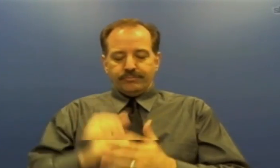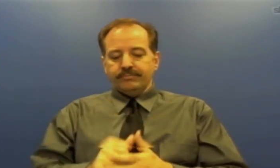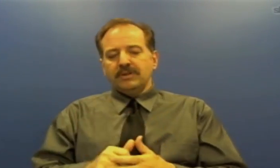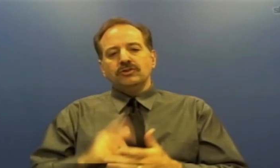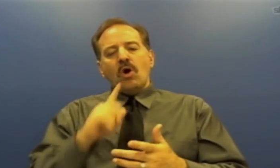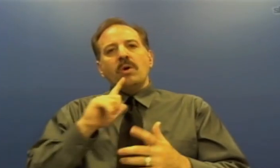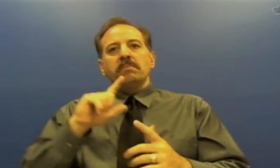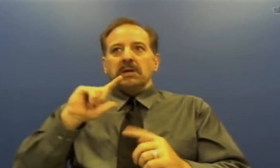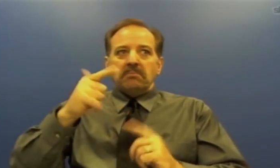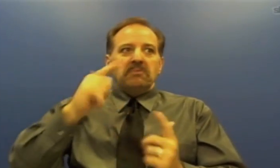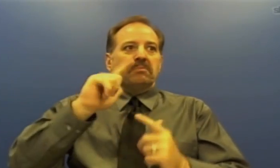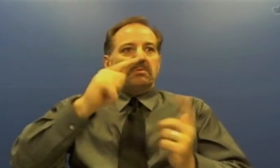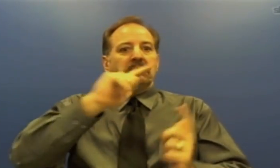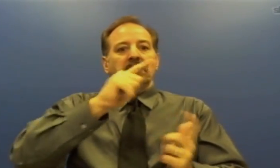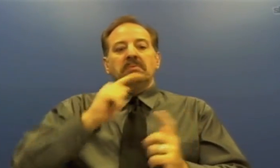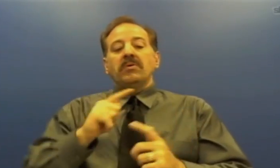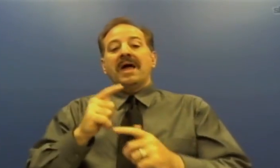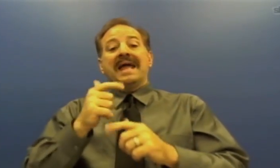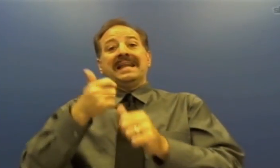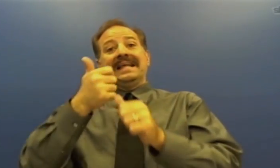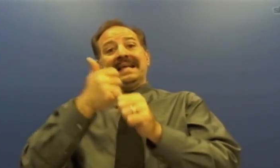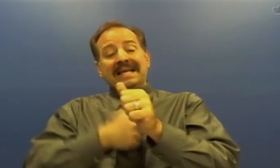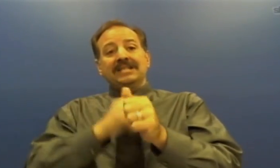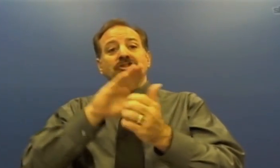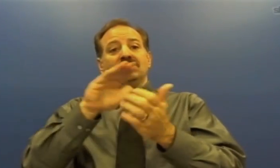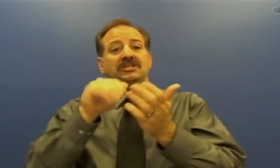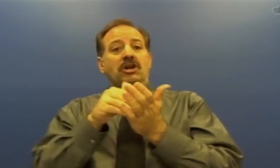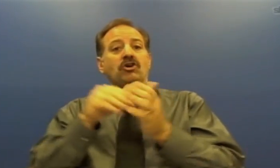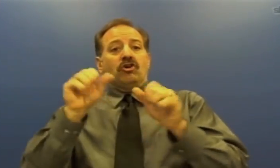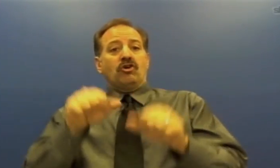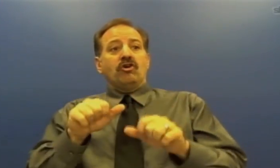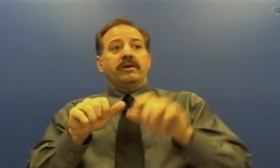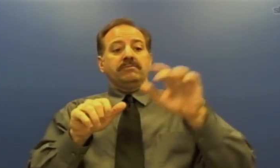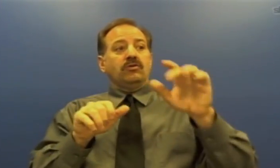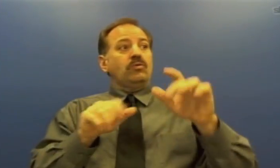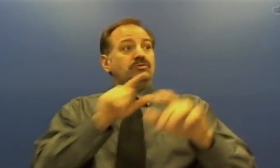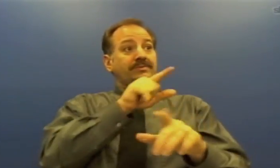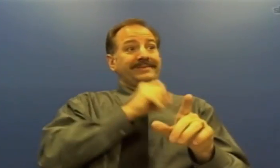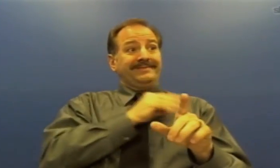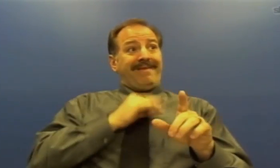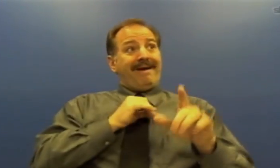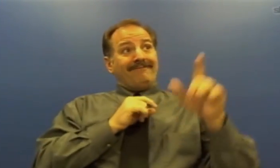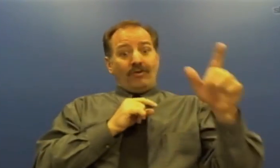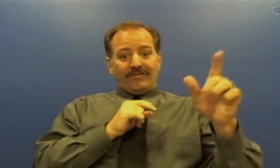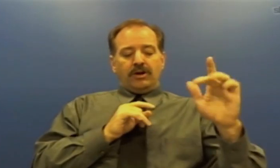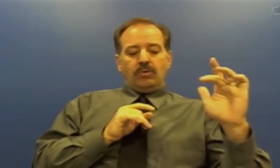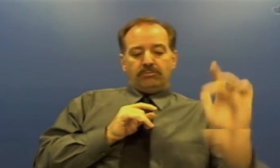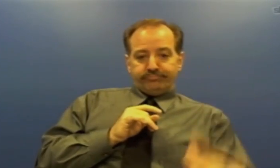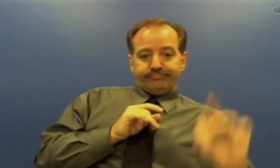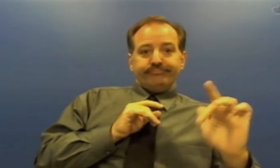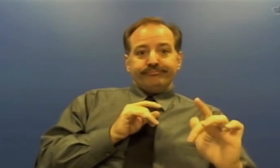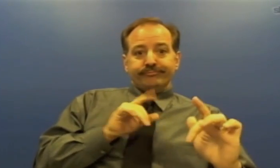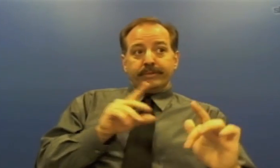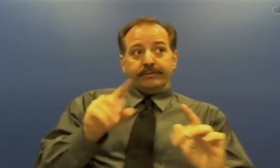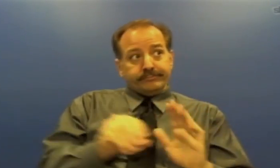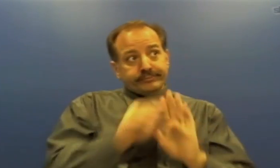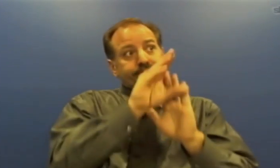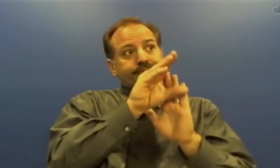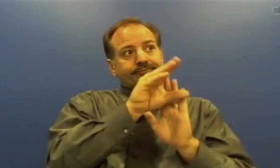Paul Center. So we would do this kind of exchange throughout the entire meeting. And each center where they had a deaf staff member would be